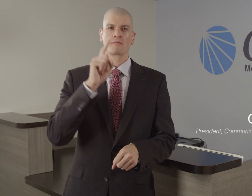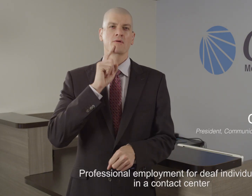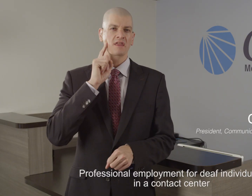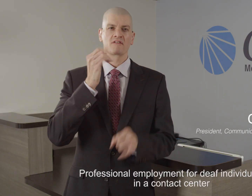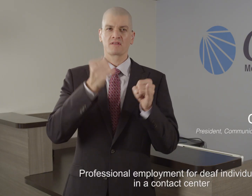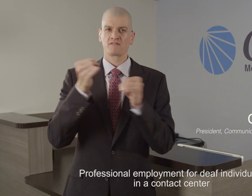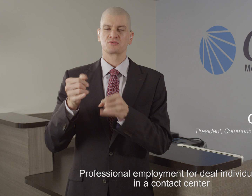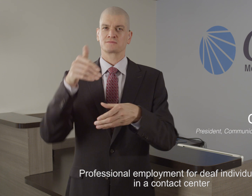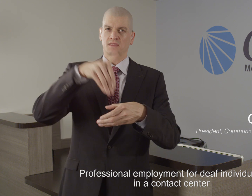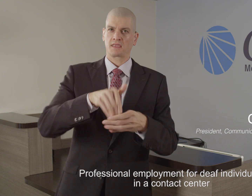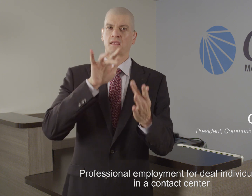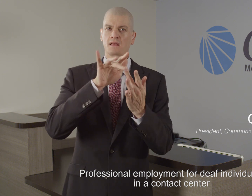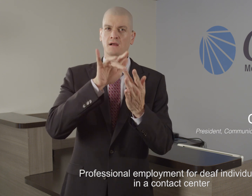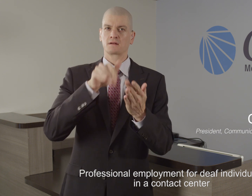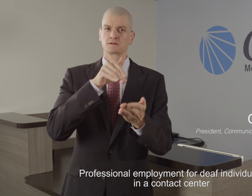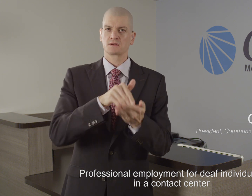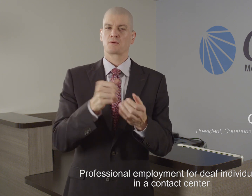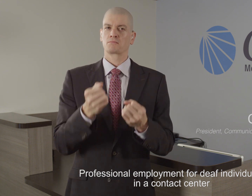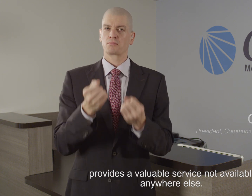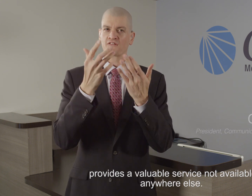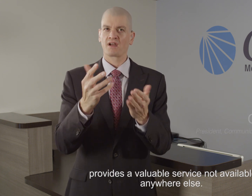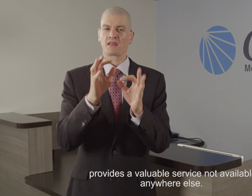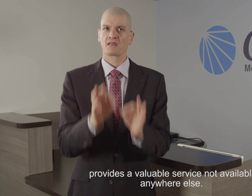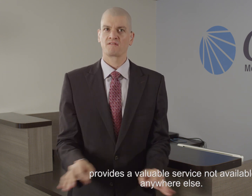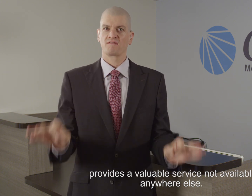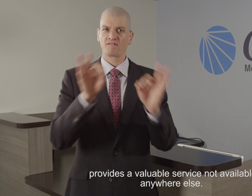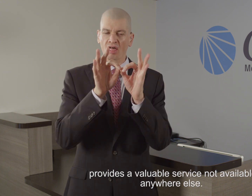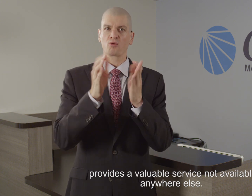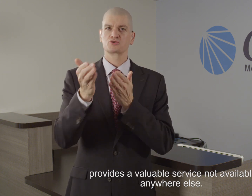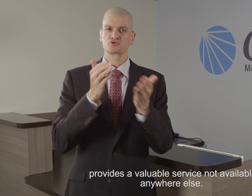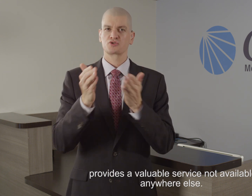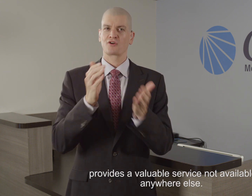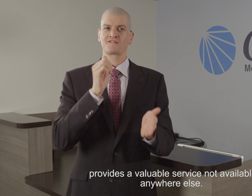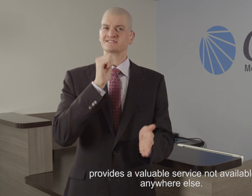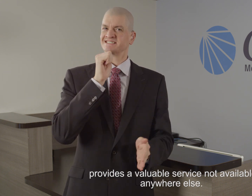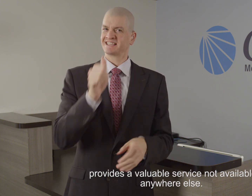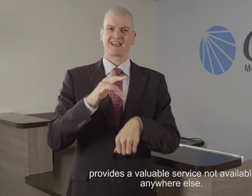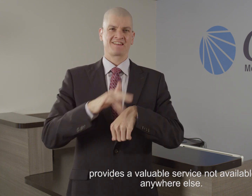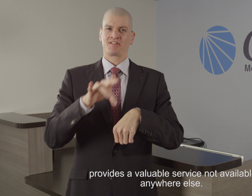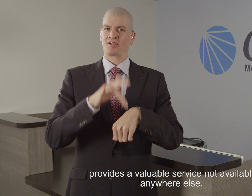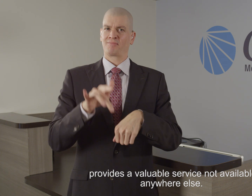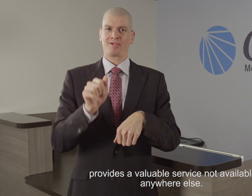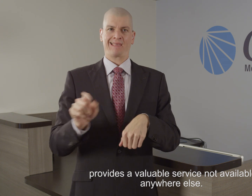Professional employment for deaf individuals in a contact center provides a valuable service not available anywhere else.